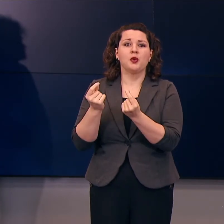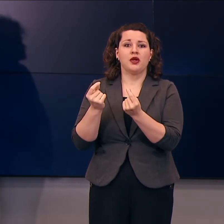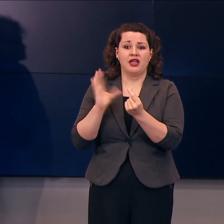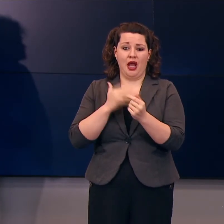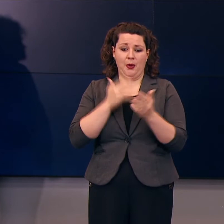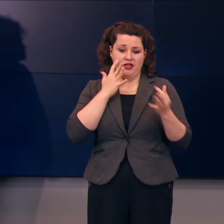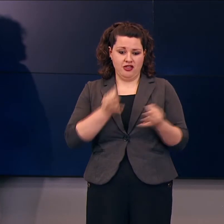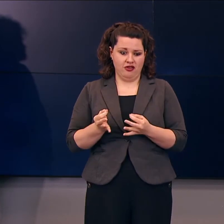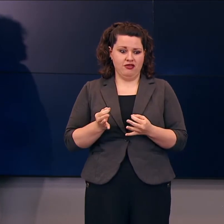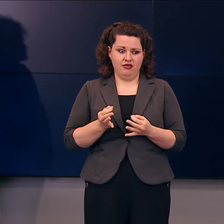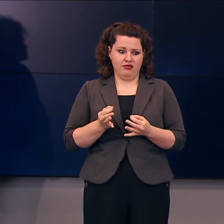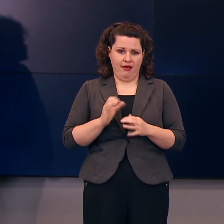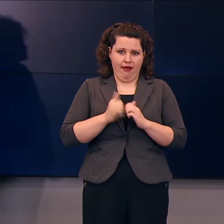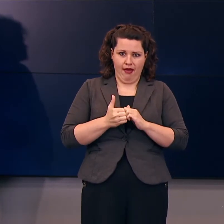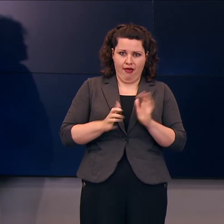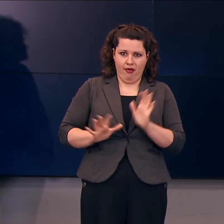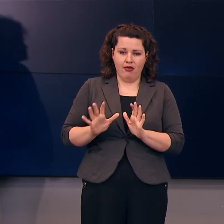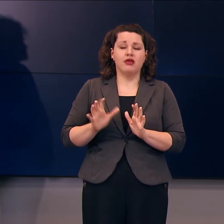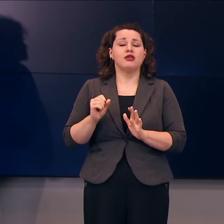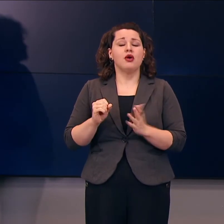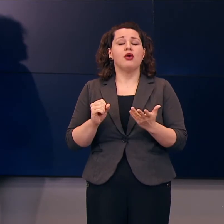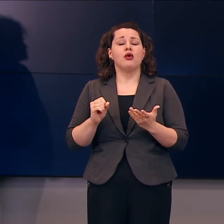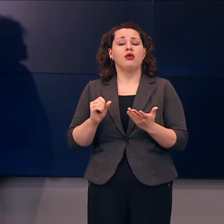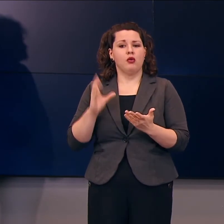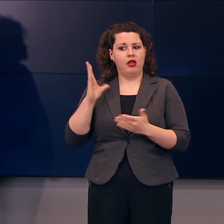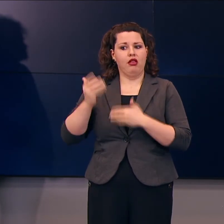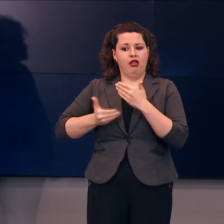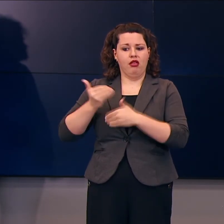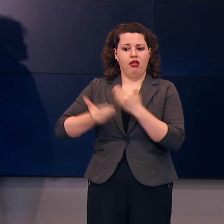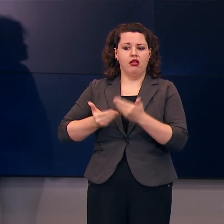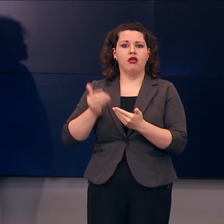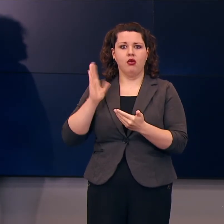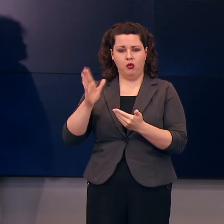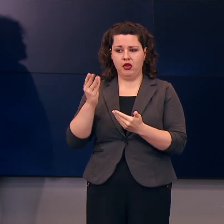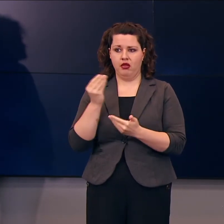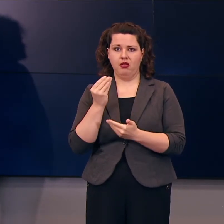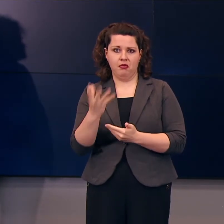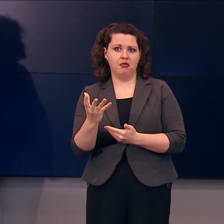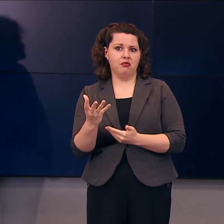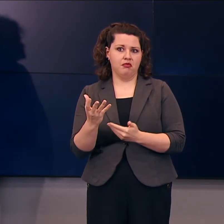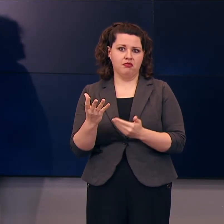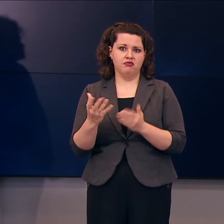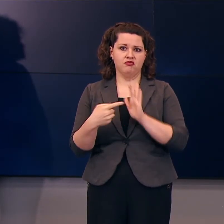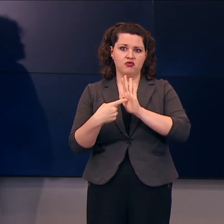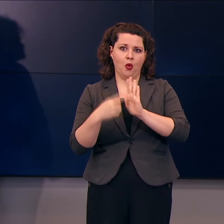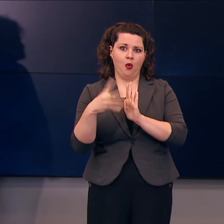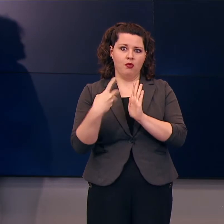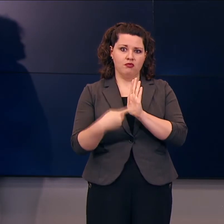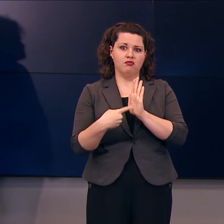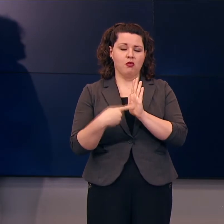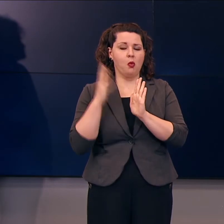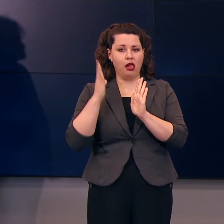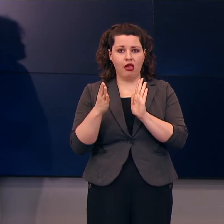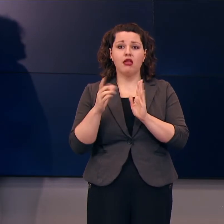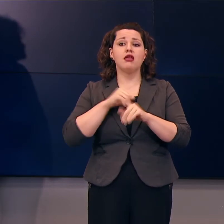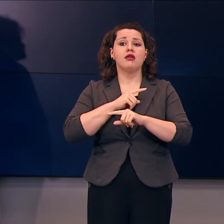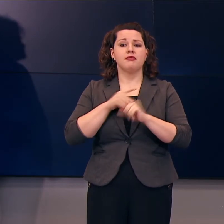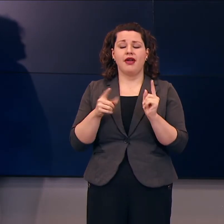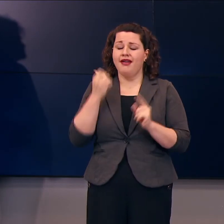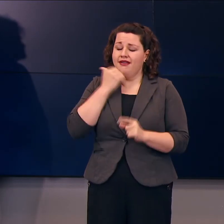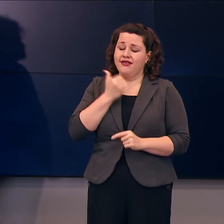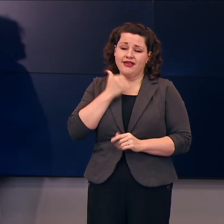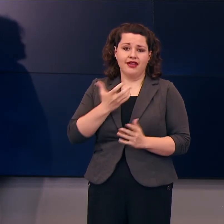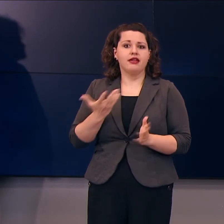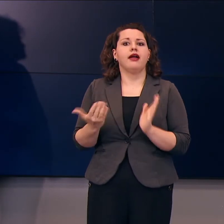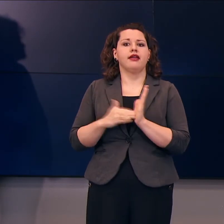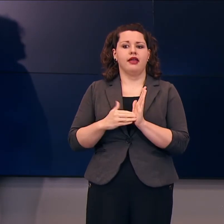our decisions on. And so we'll work through that. We will release it at some point. But, you know, we're every day, again, I